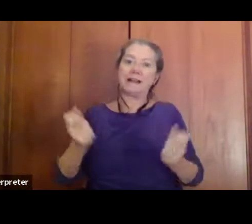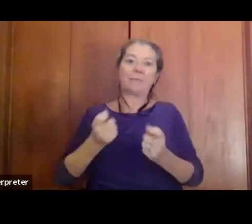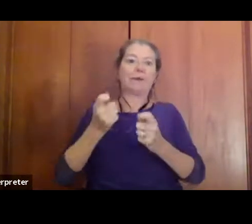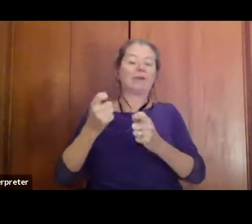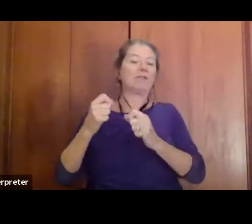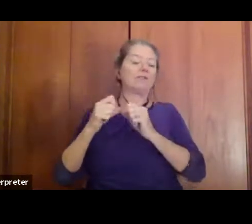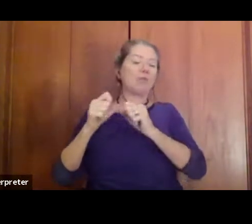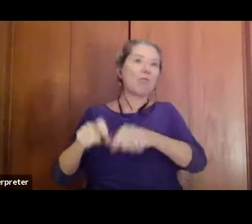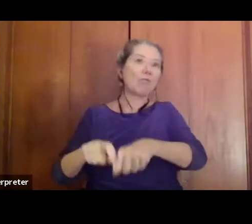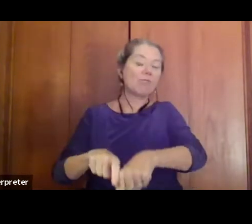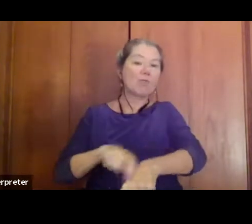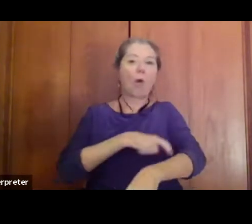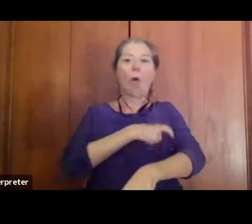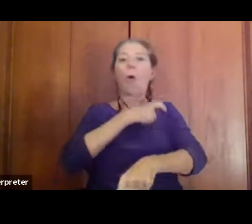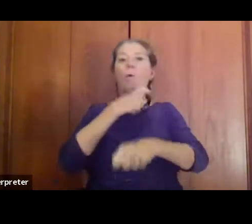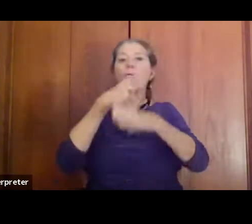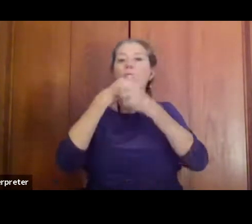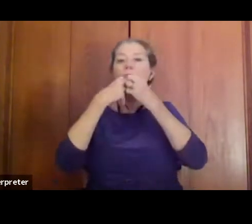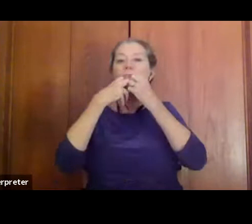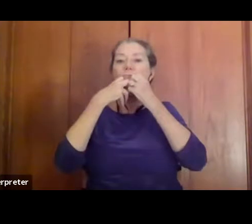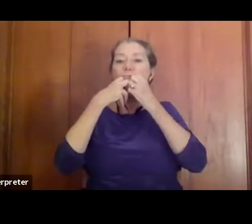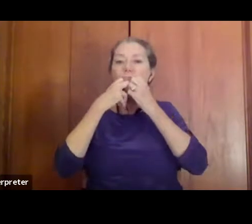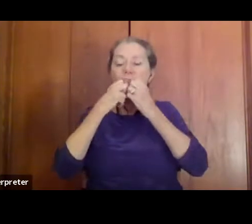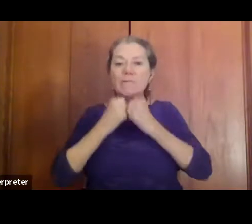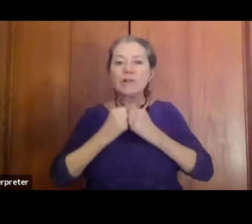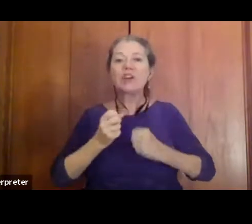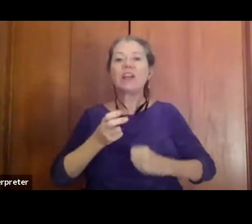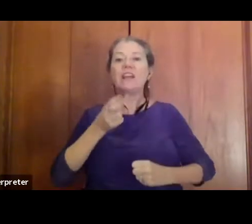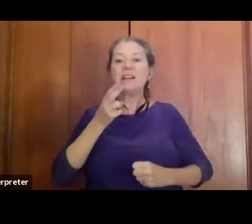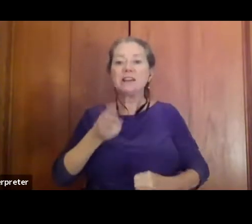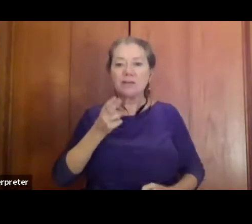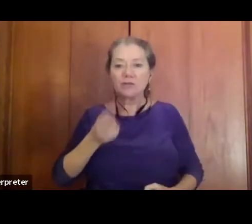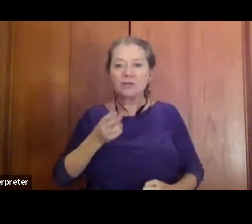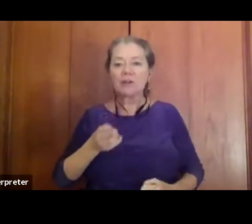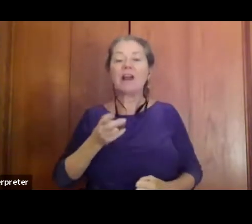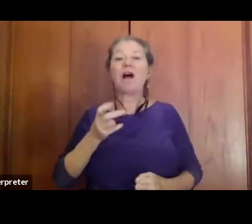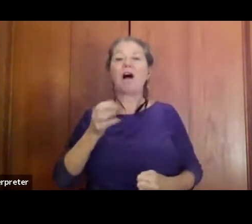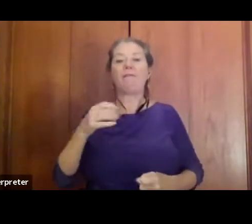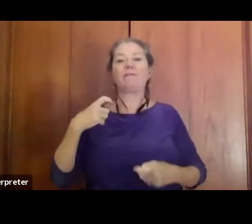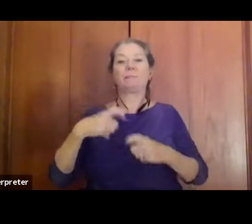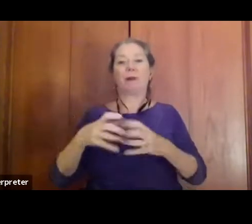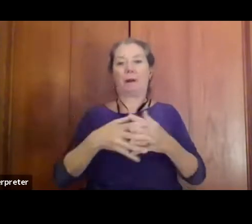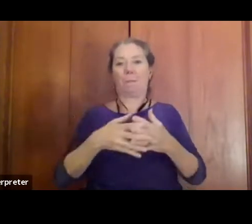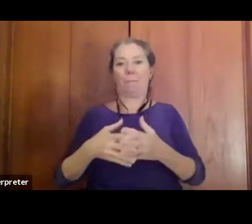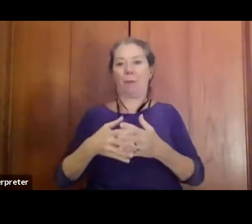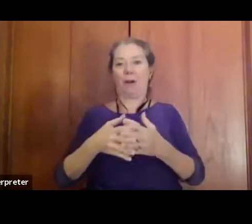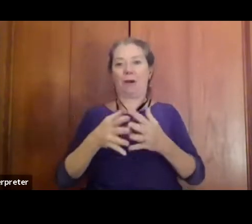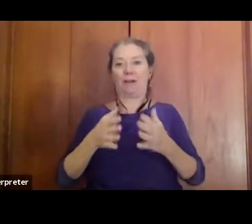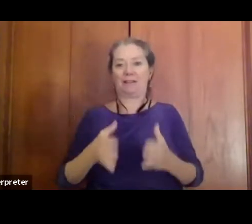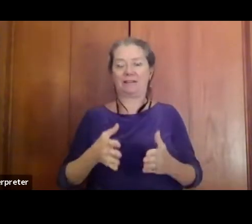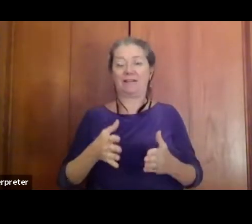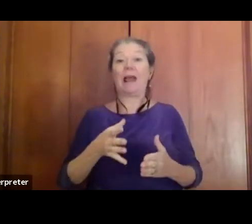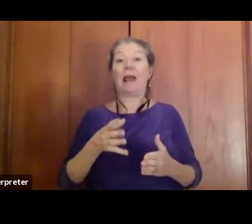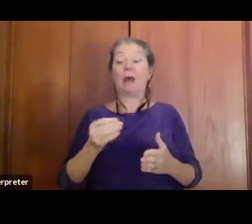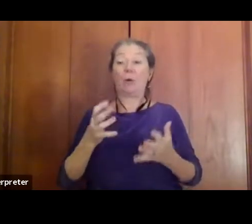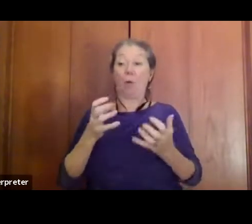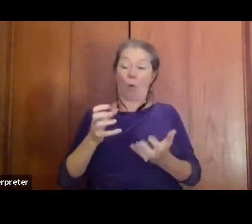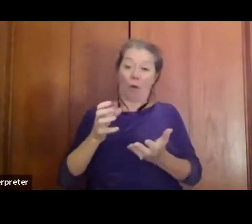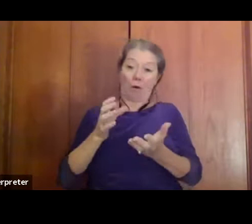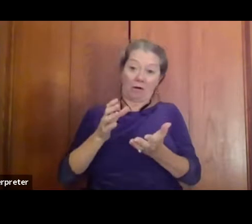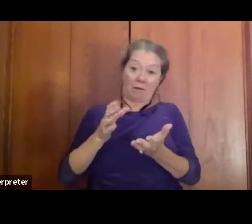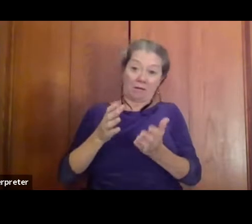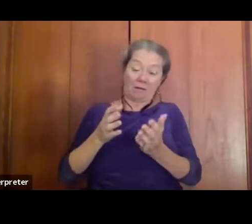history of Hispanic Americans. And we want to highlight what they're doing here and